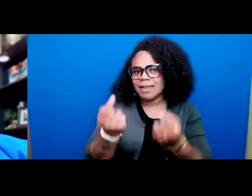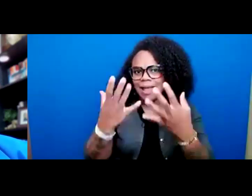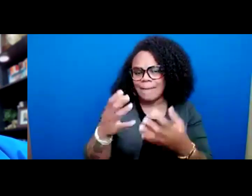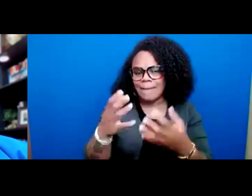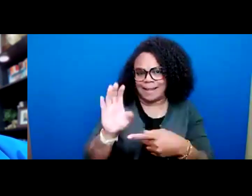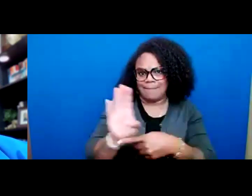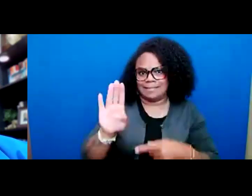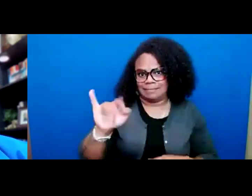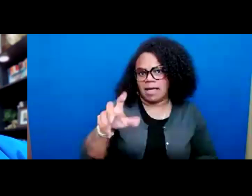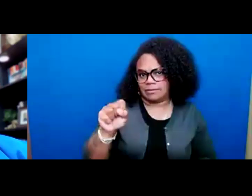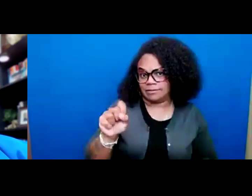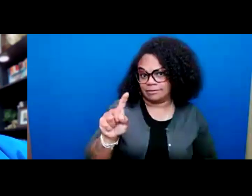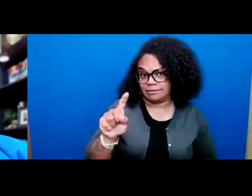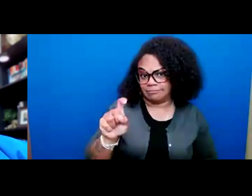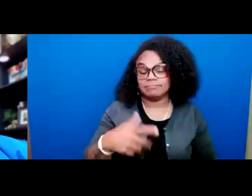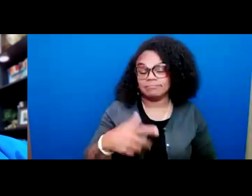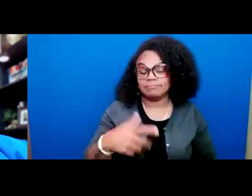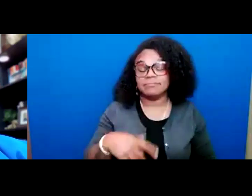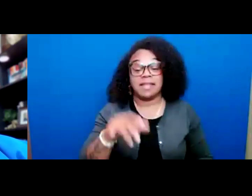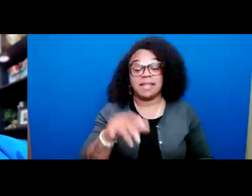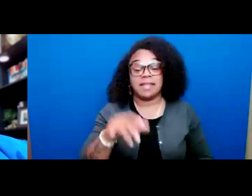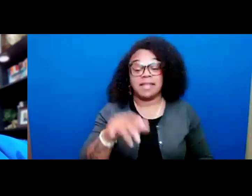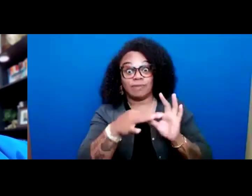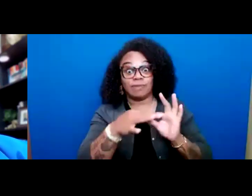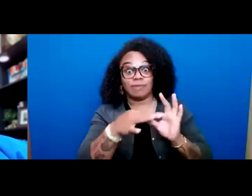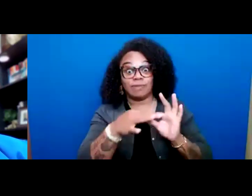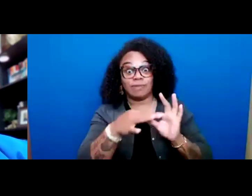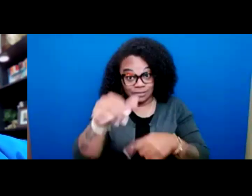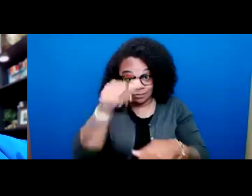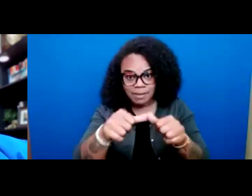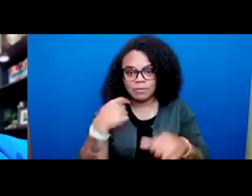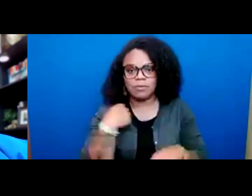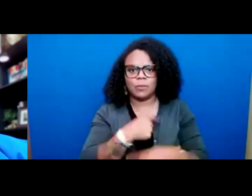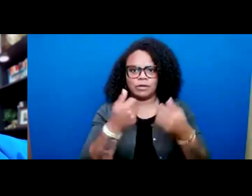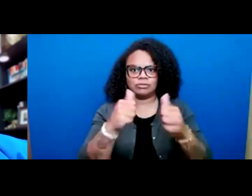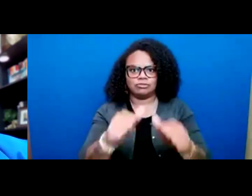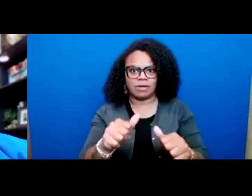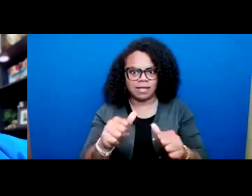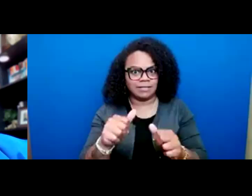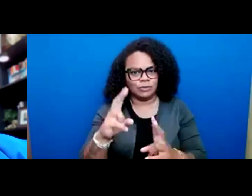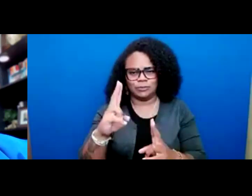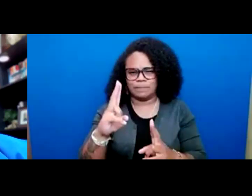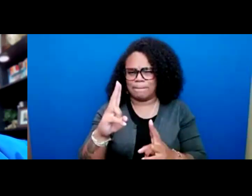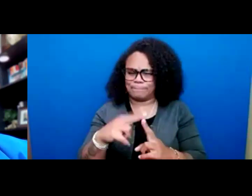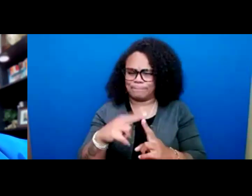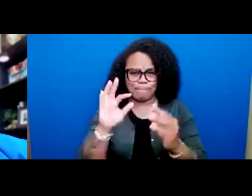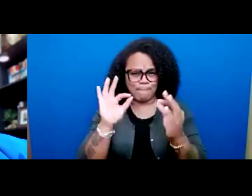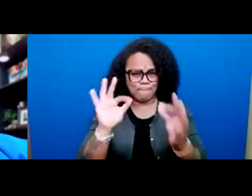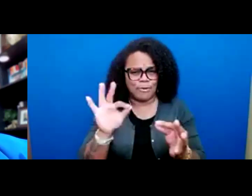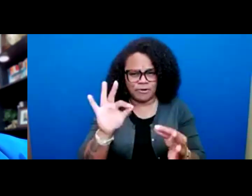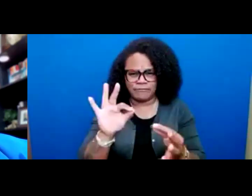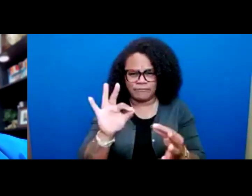So if this is relatable to you, remember, we're trying to have top tier record keeping on this. So there are